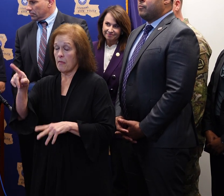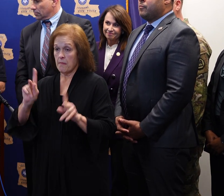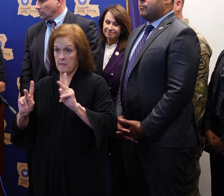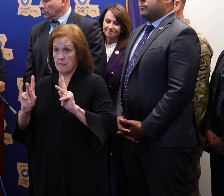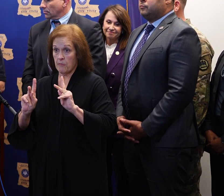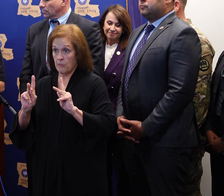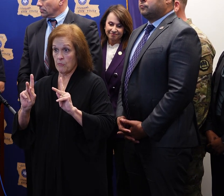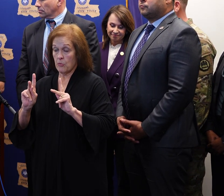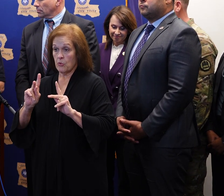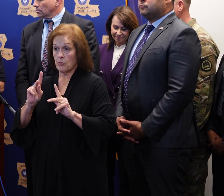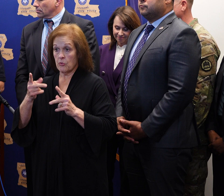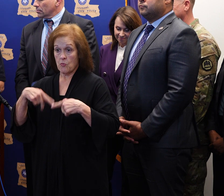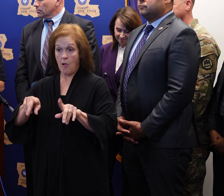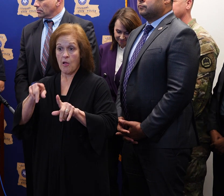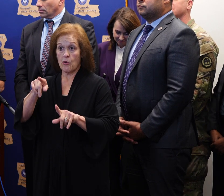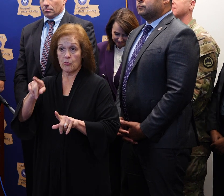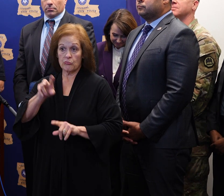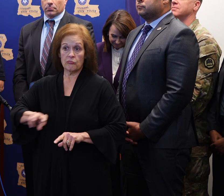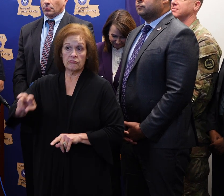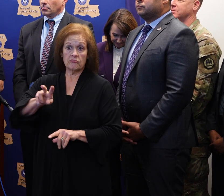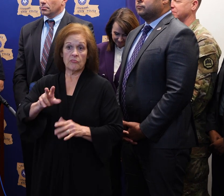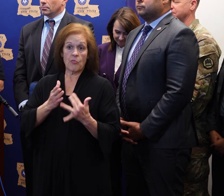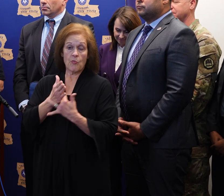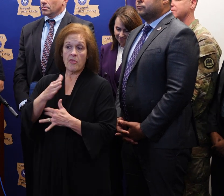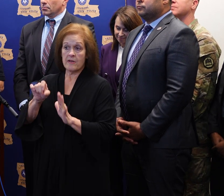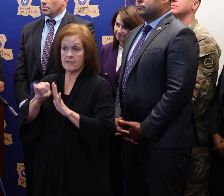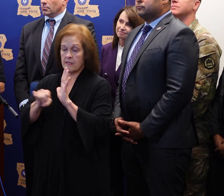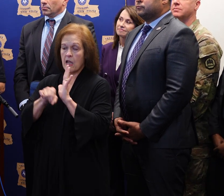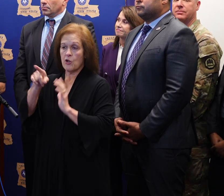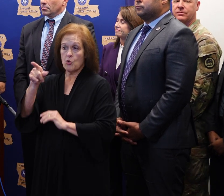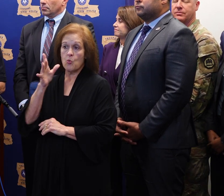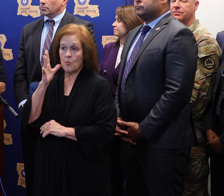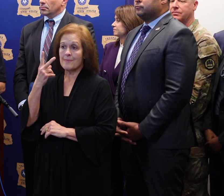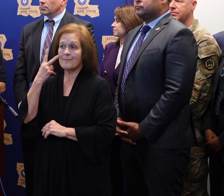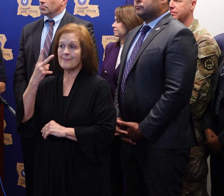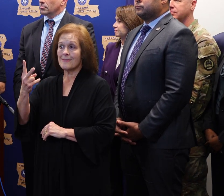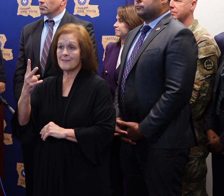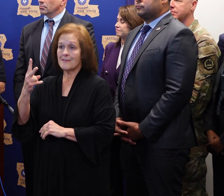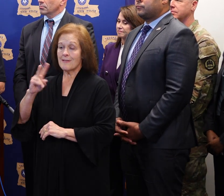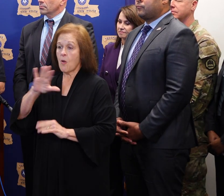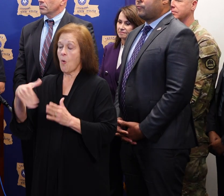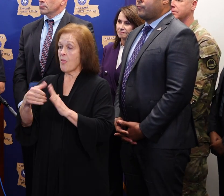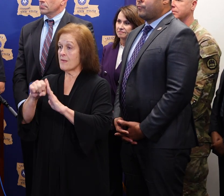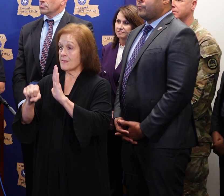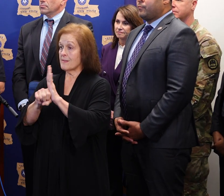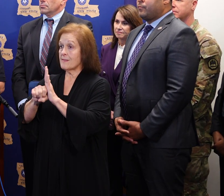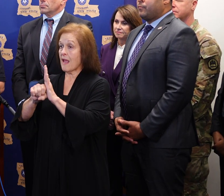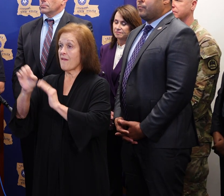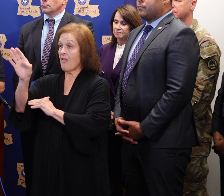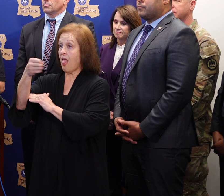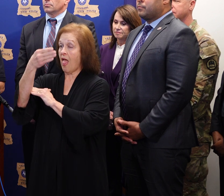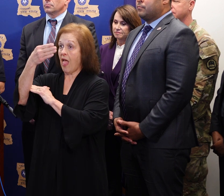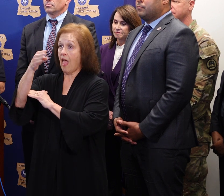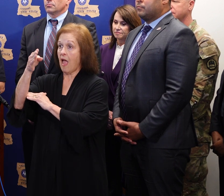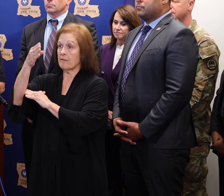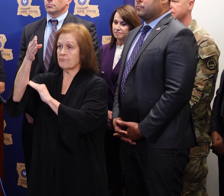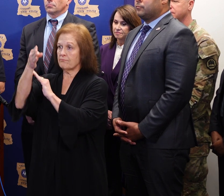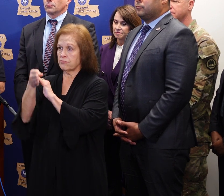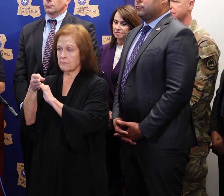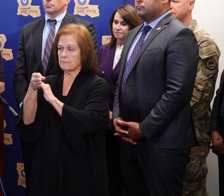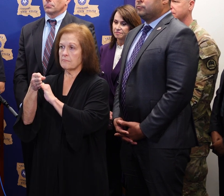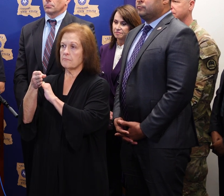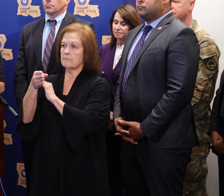that as you travel around the state, you will see the flags of all state buildings at half-mast in honor